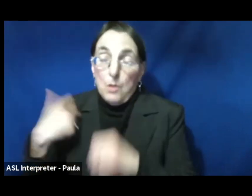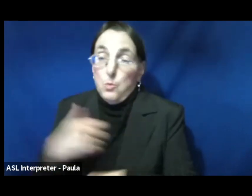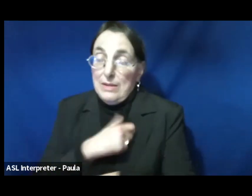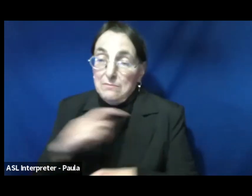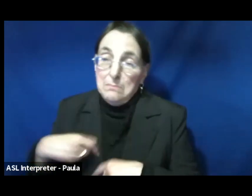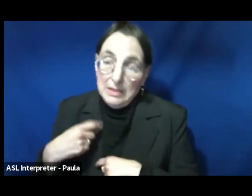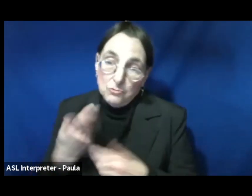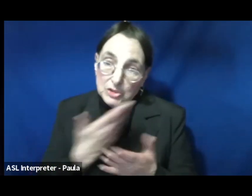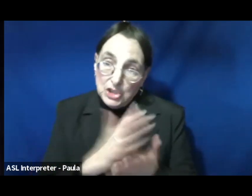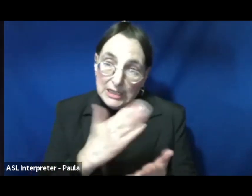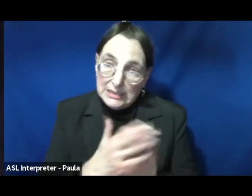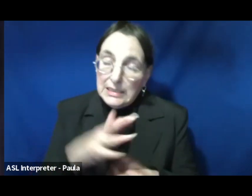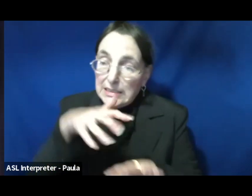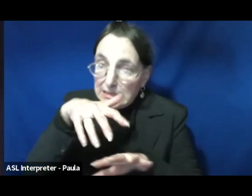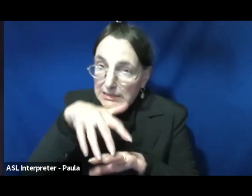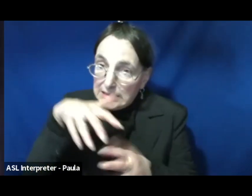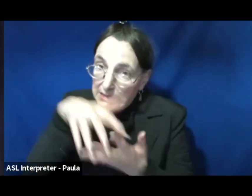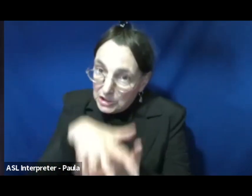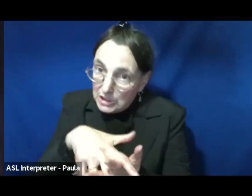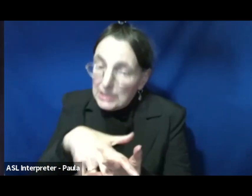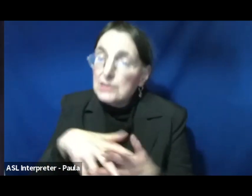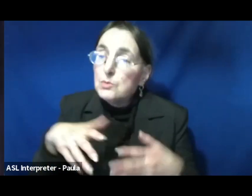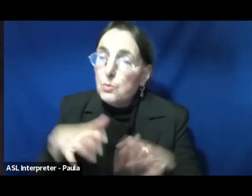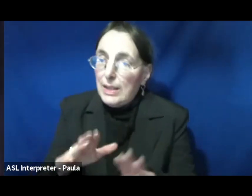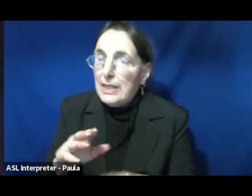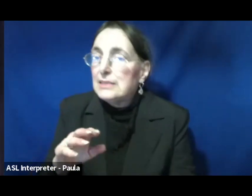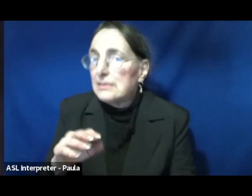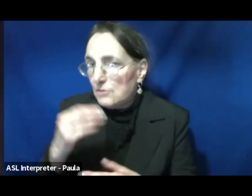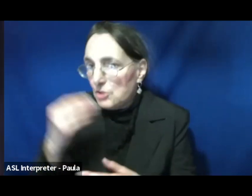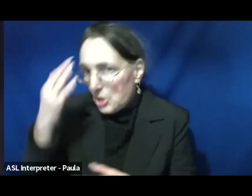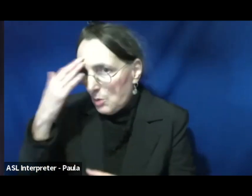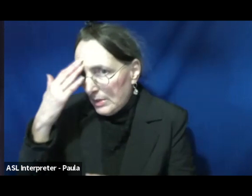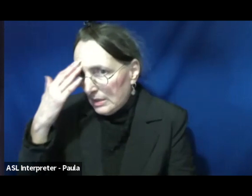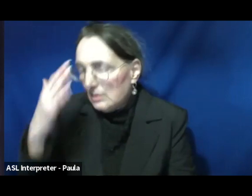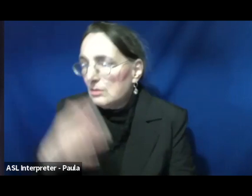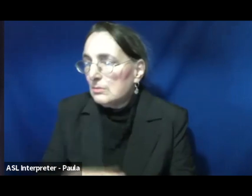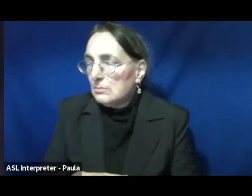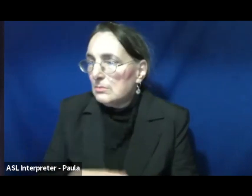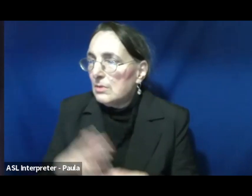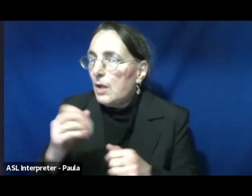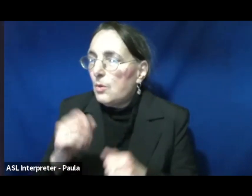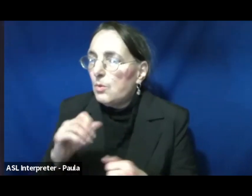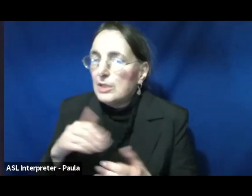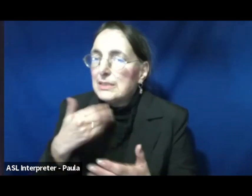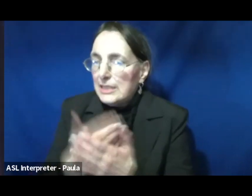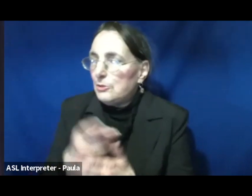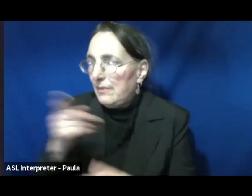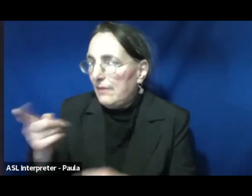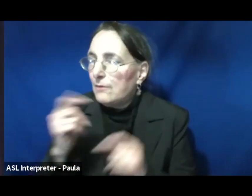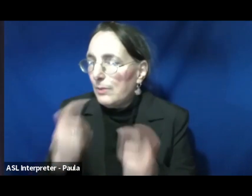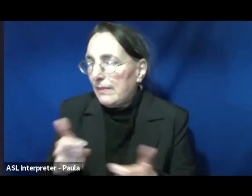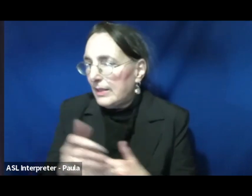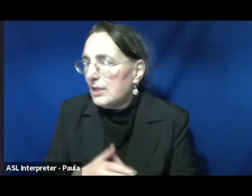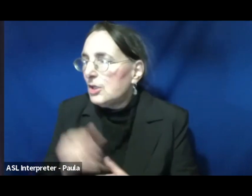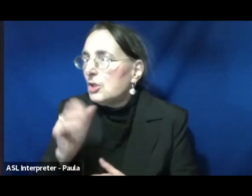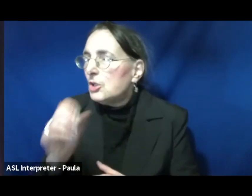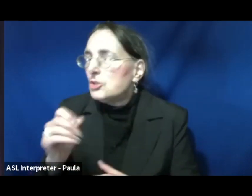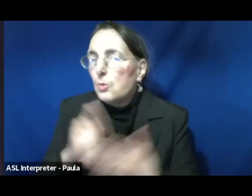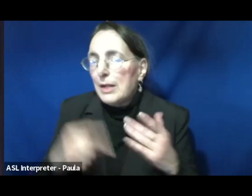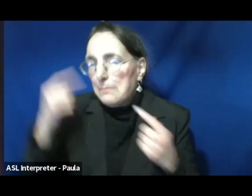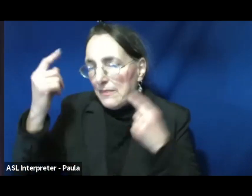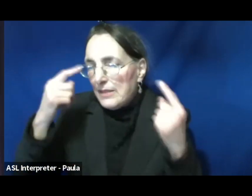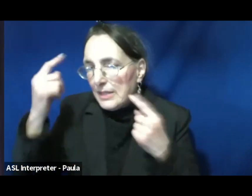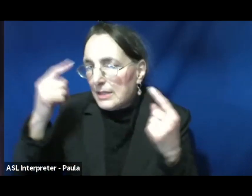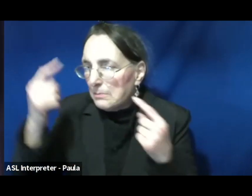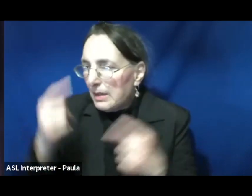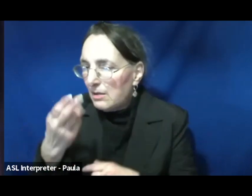health implications for doing that. I'm going to take you through it right here quickly, okay? So what I've been thinking about this hemp